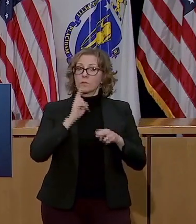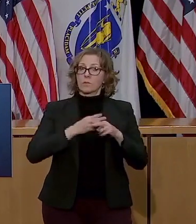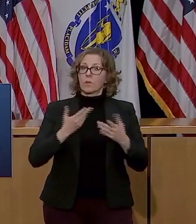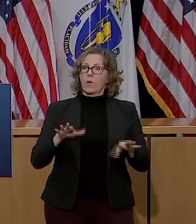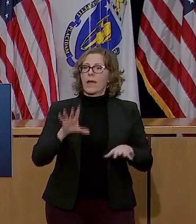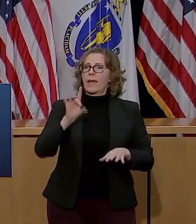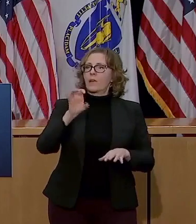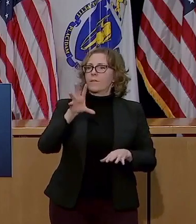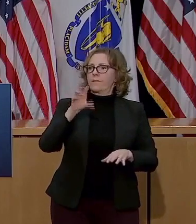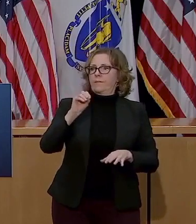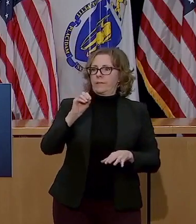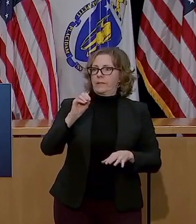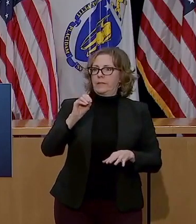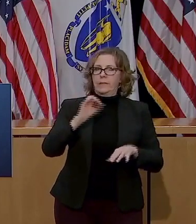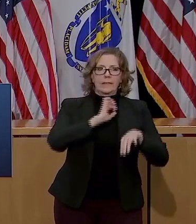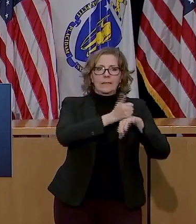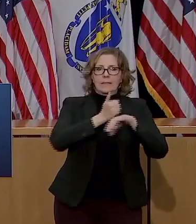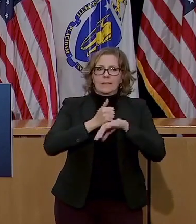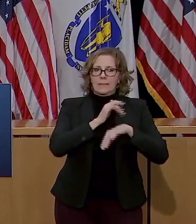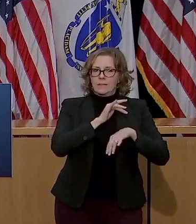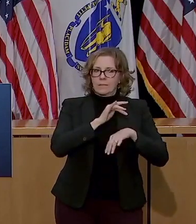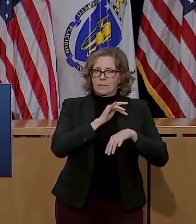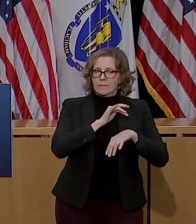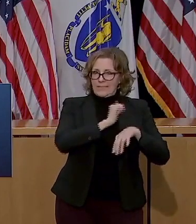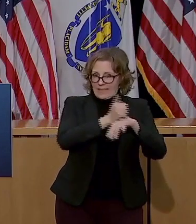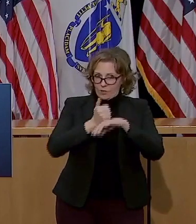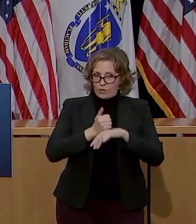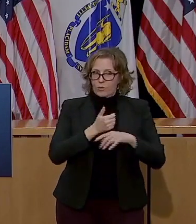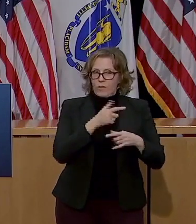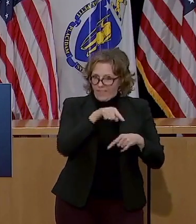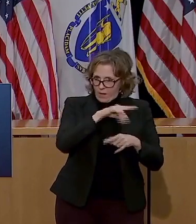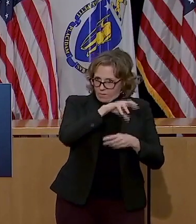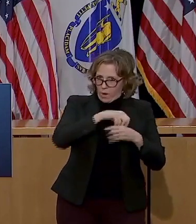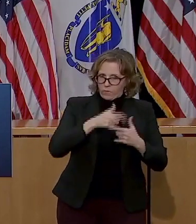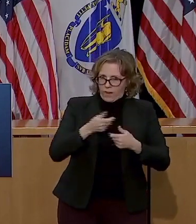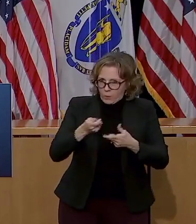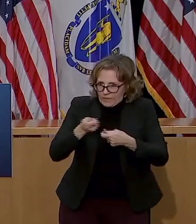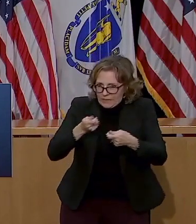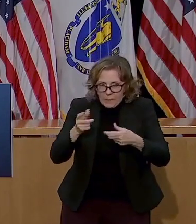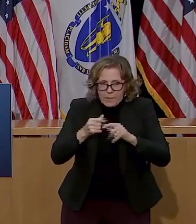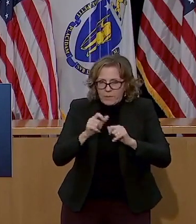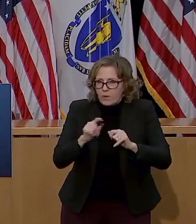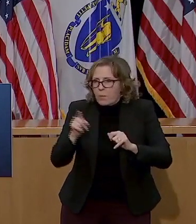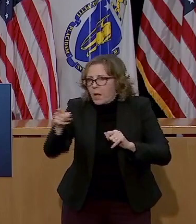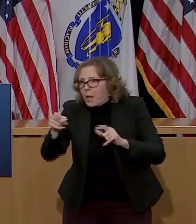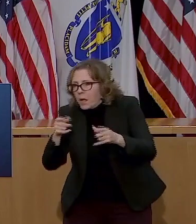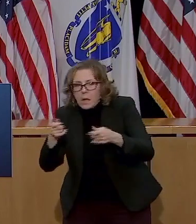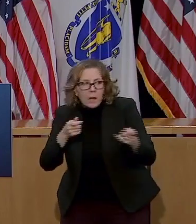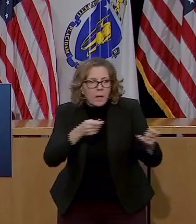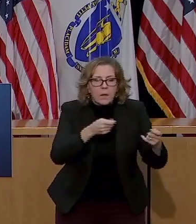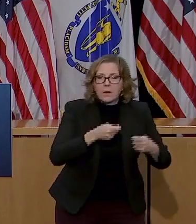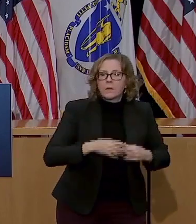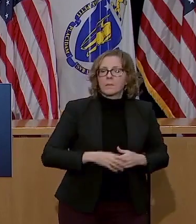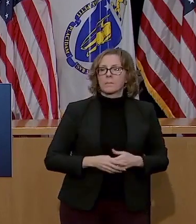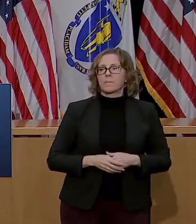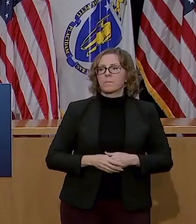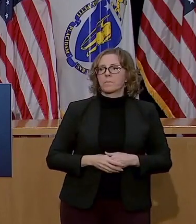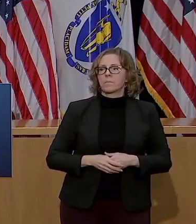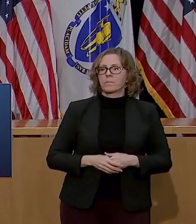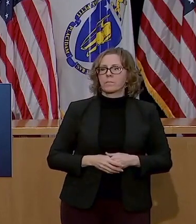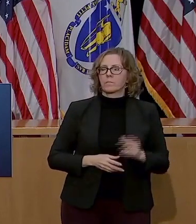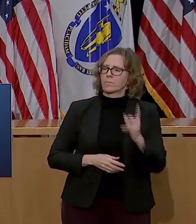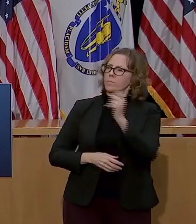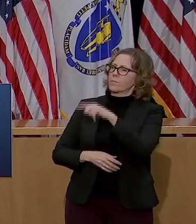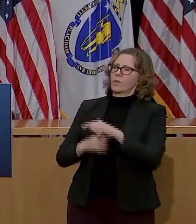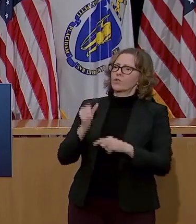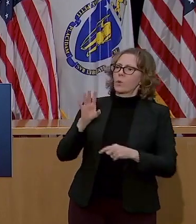serving many of the people who are part of that congregate care community. So that's a lot of outreach and a lot of work. As you look at your decision, there's nothing you do